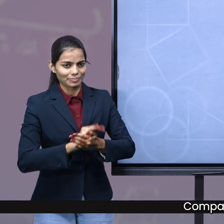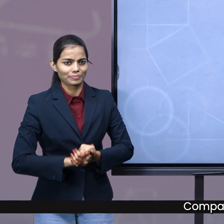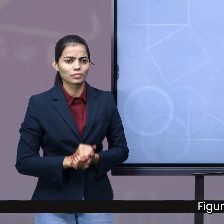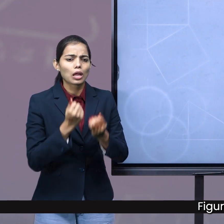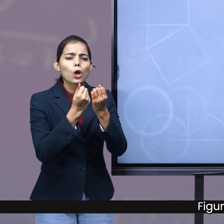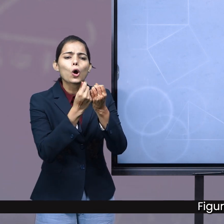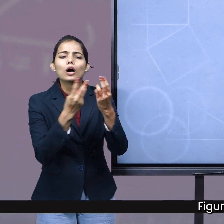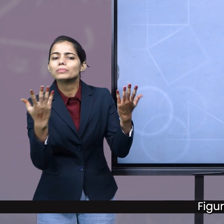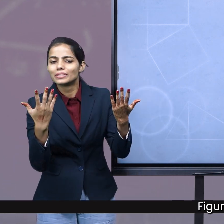figures,